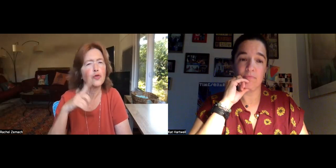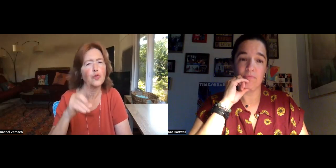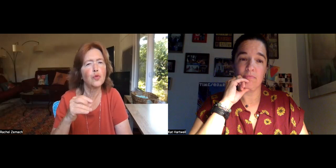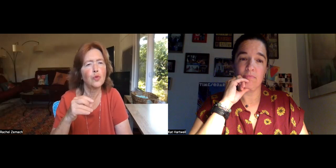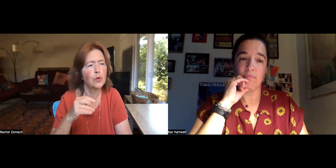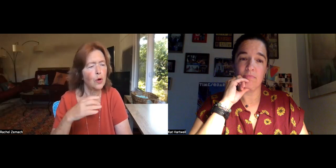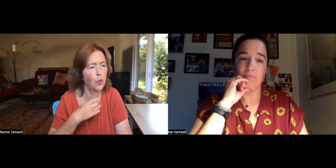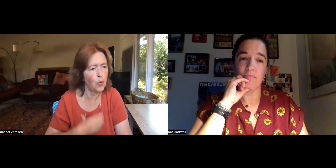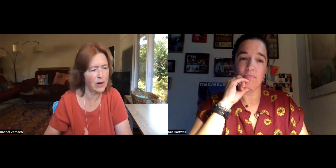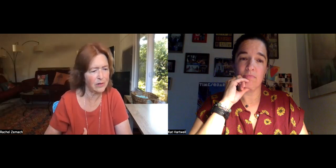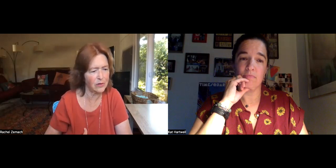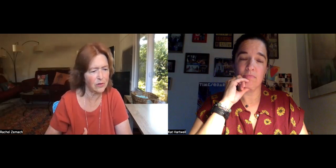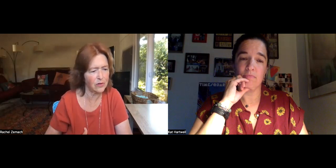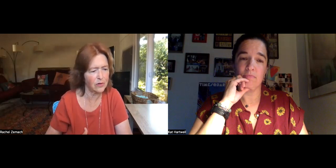Do wish